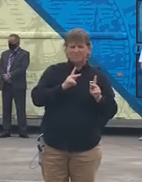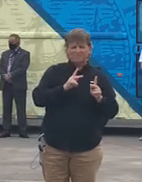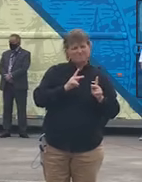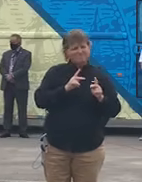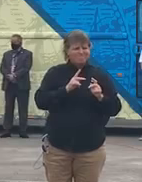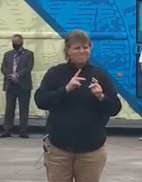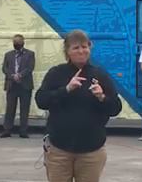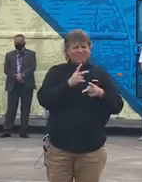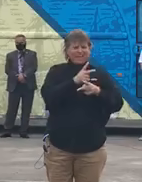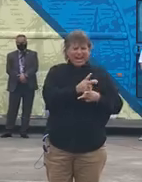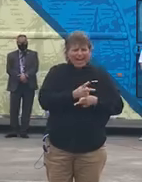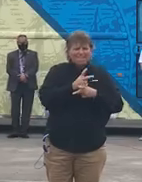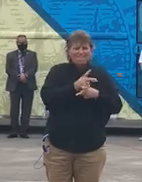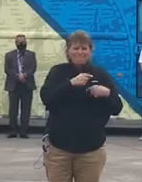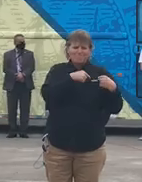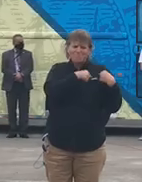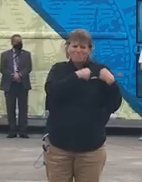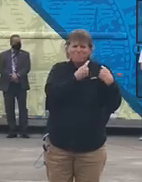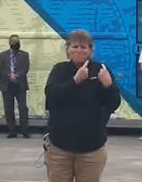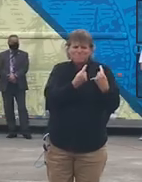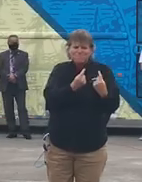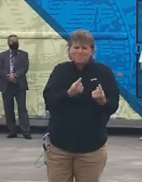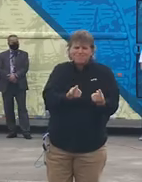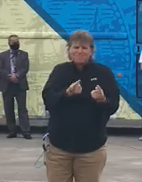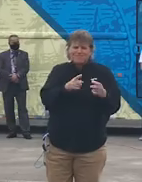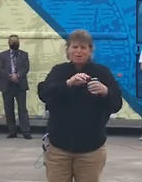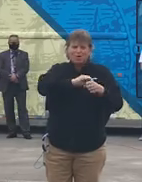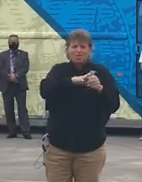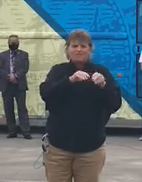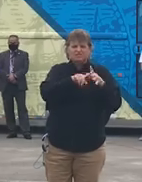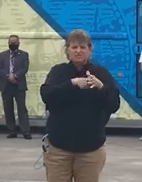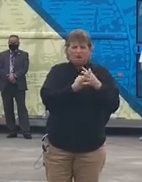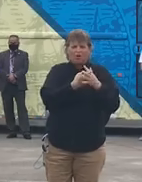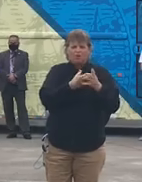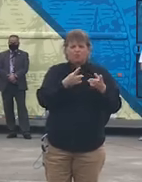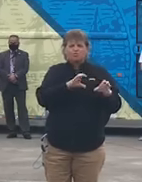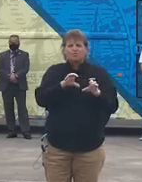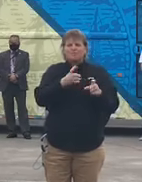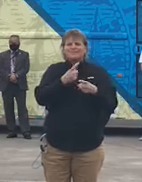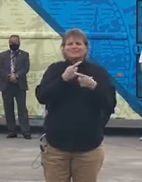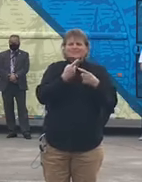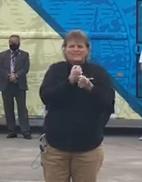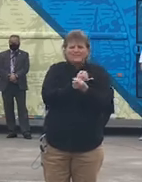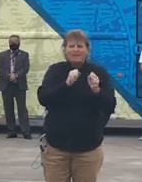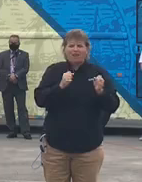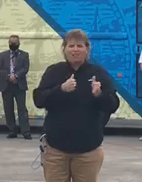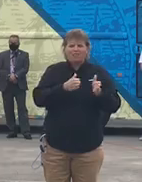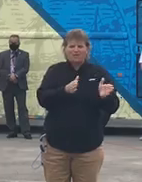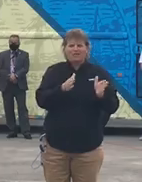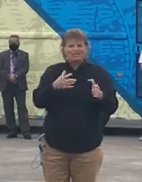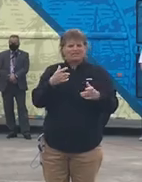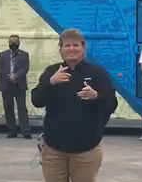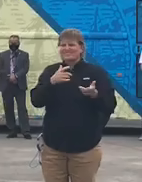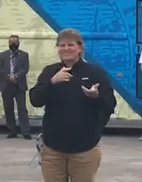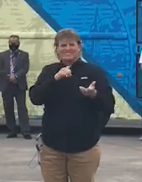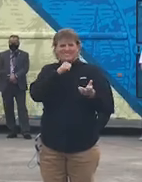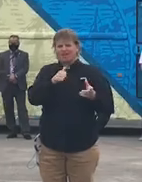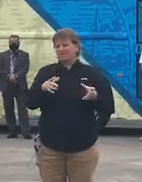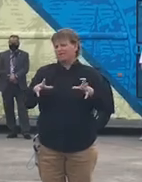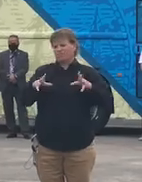precautions from the very beginning. So we want to go forward in a safe way, but just simply saying no is not acceptable. So I would say